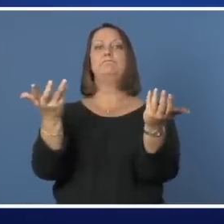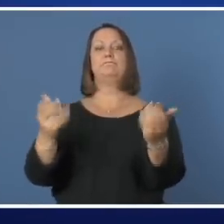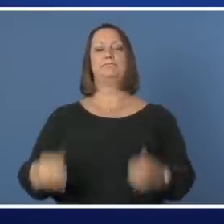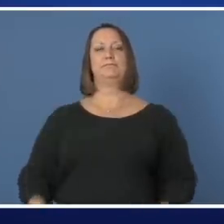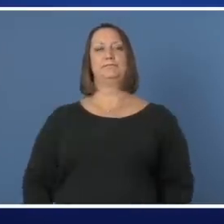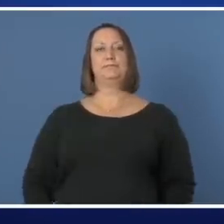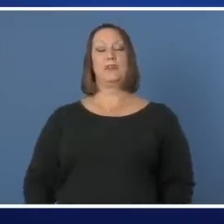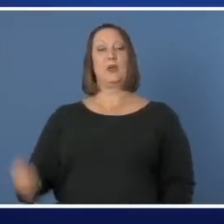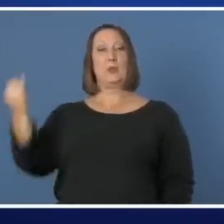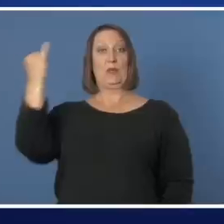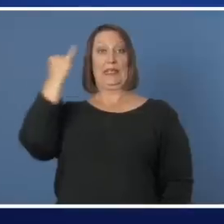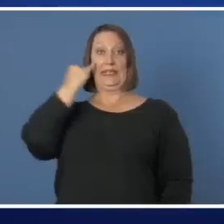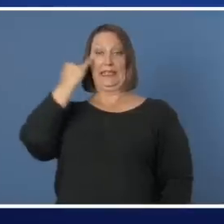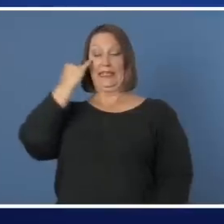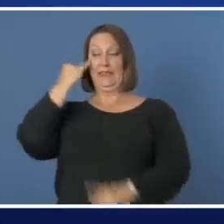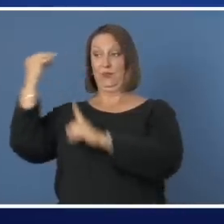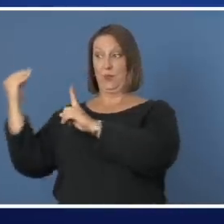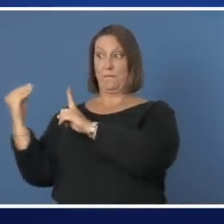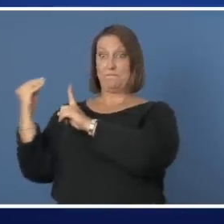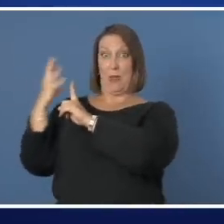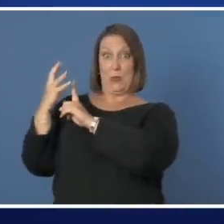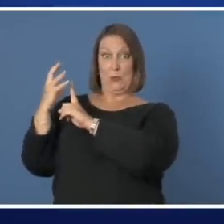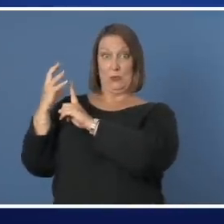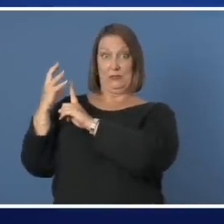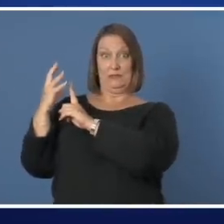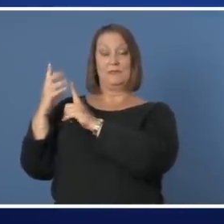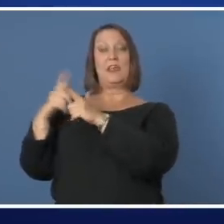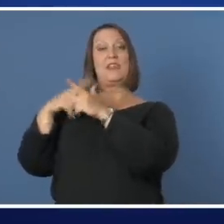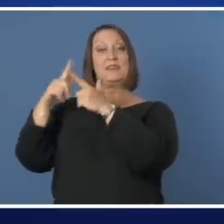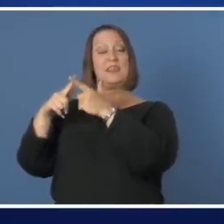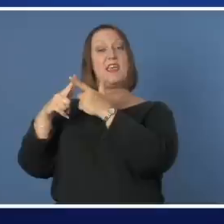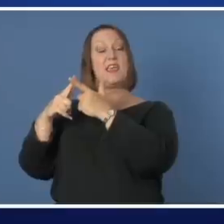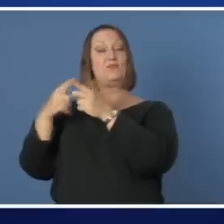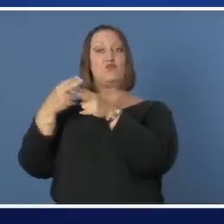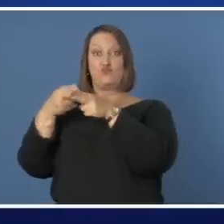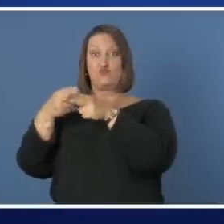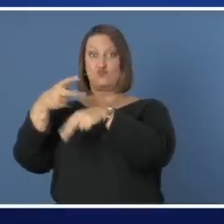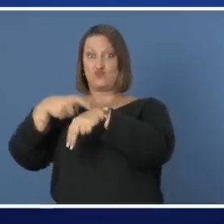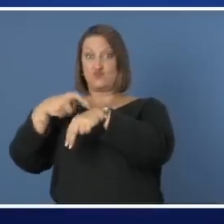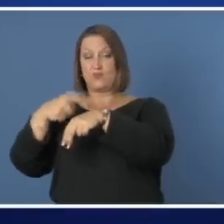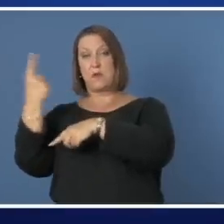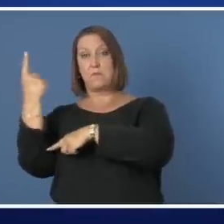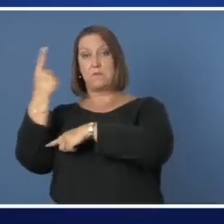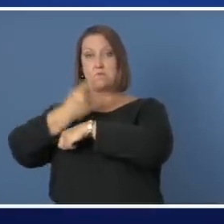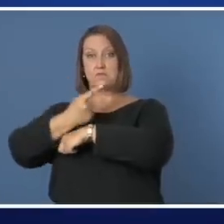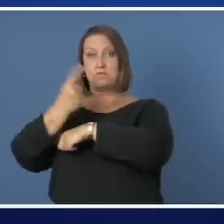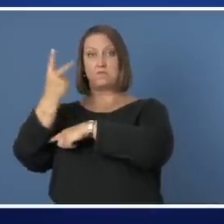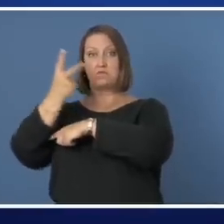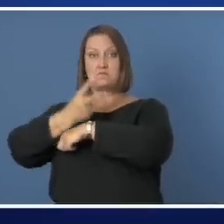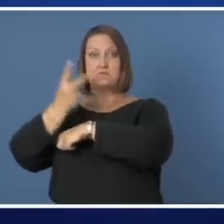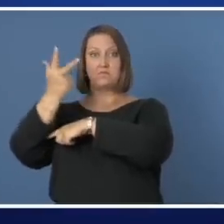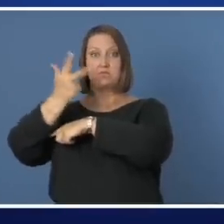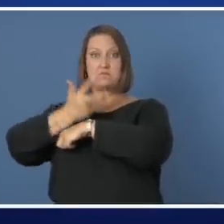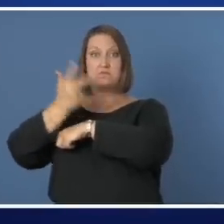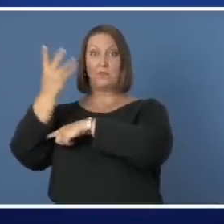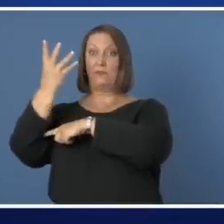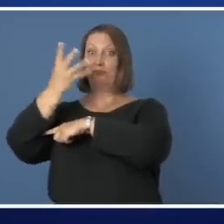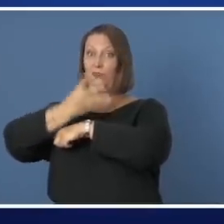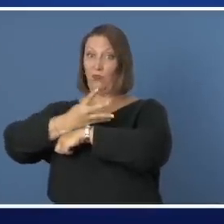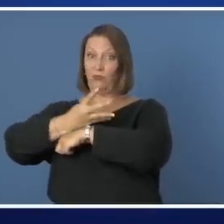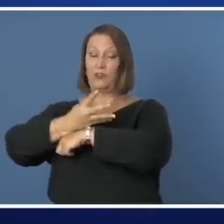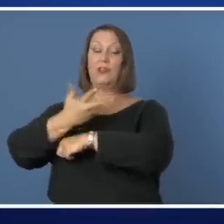treatment if the smallpox vaccination is given within one to four days of exposure to